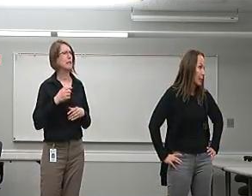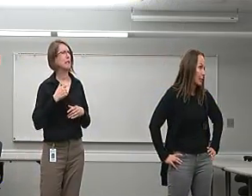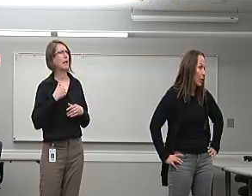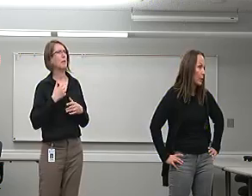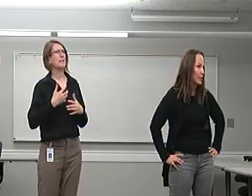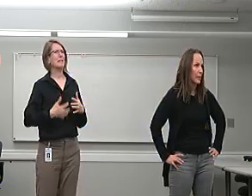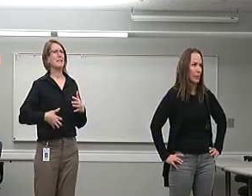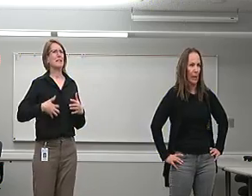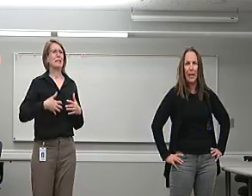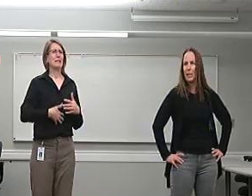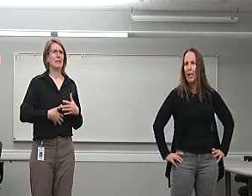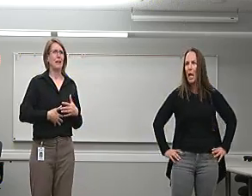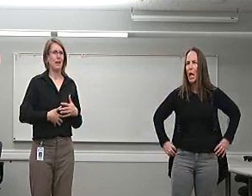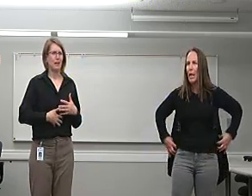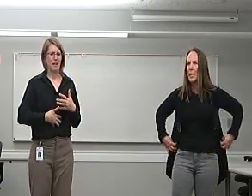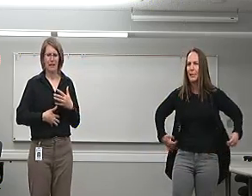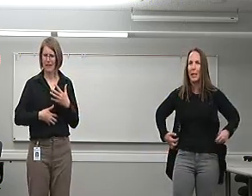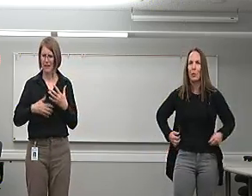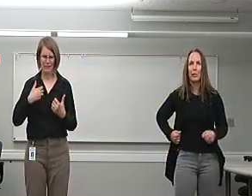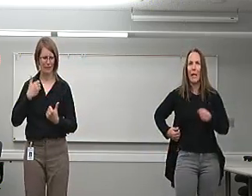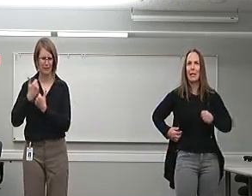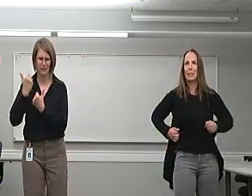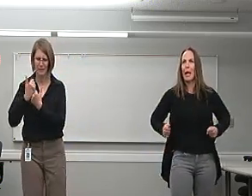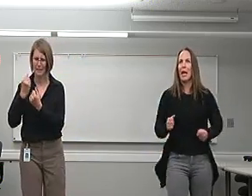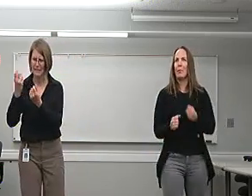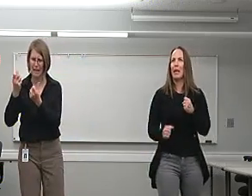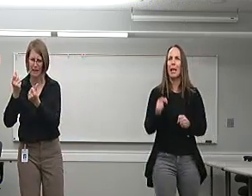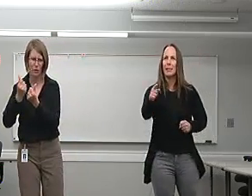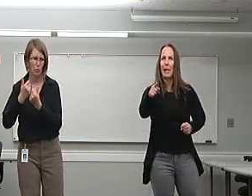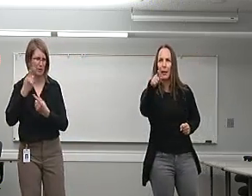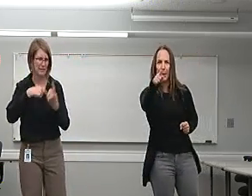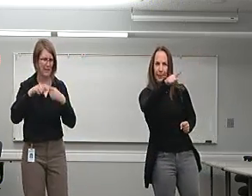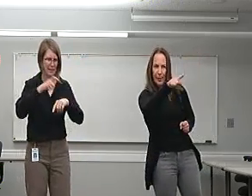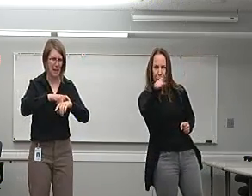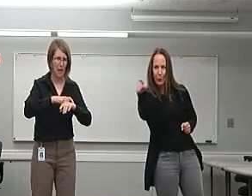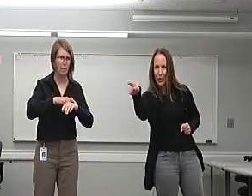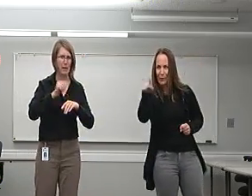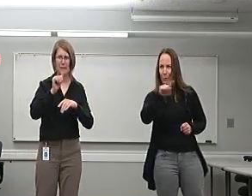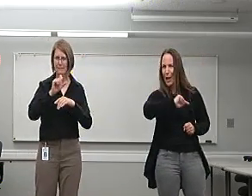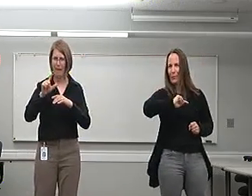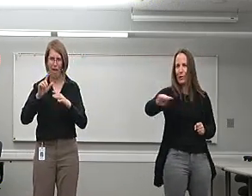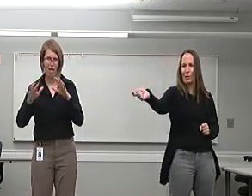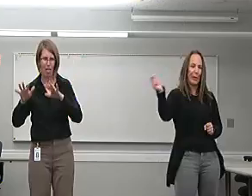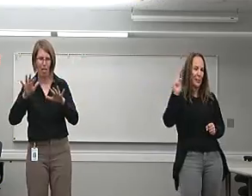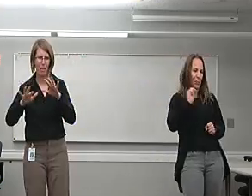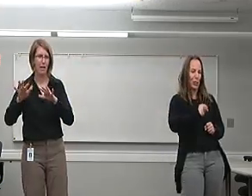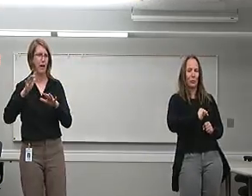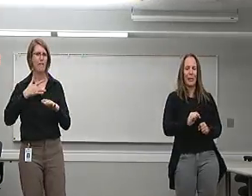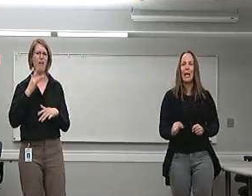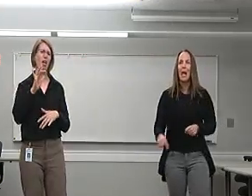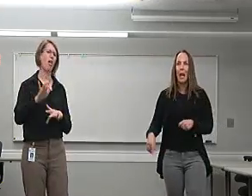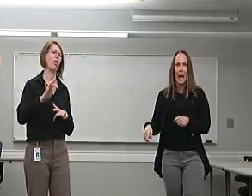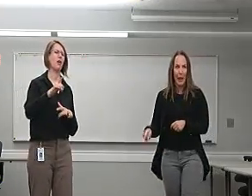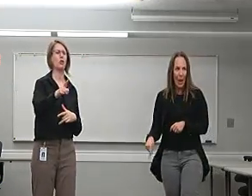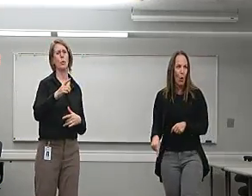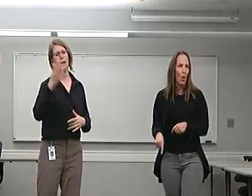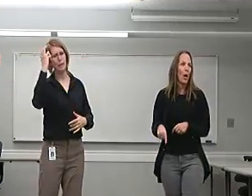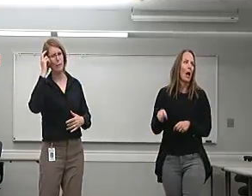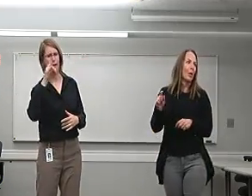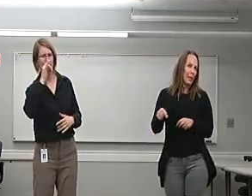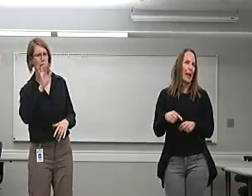like, ASL, and we're signing time, and ASLU, and I feel bad for your implanted children, and now I'm going to